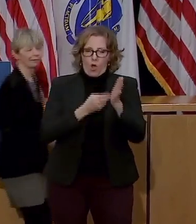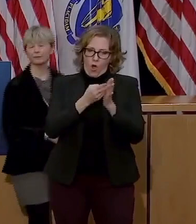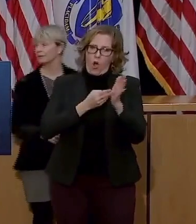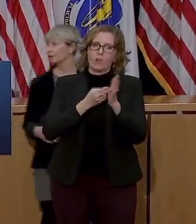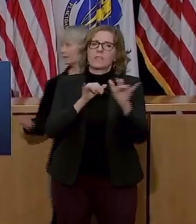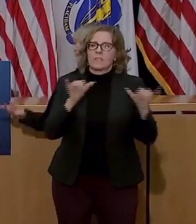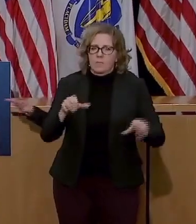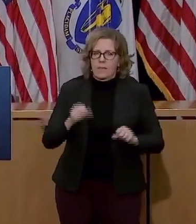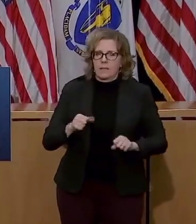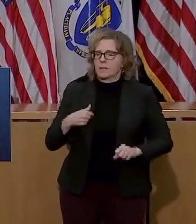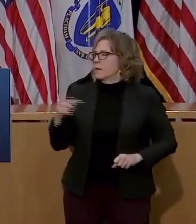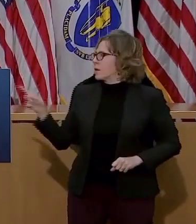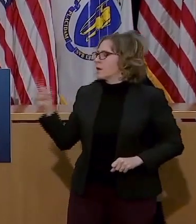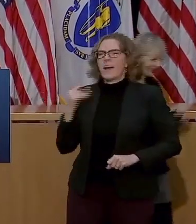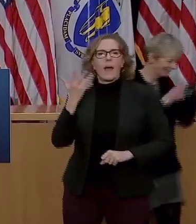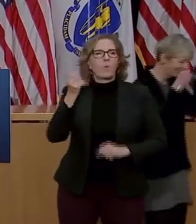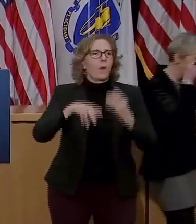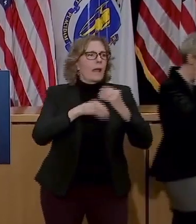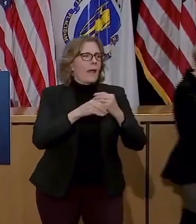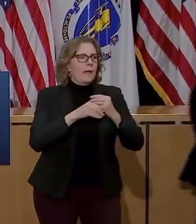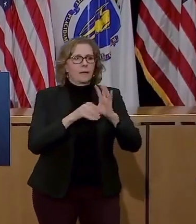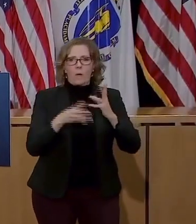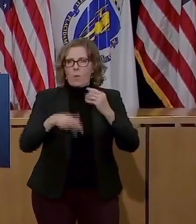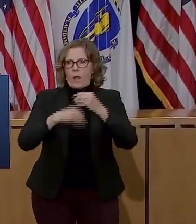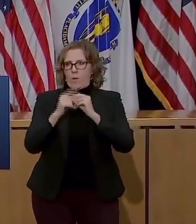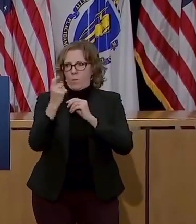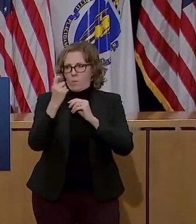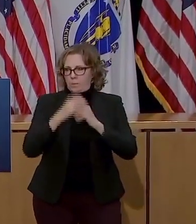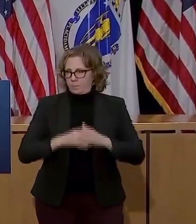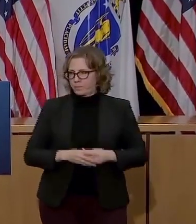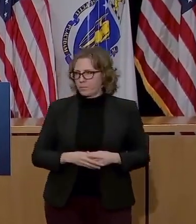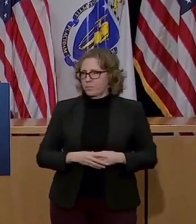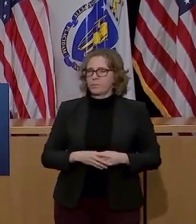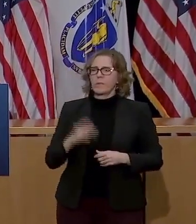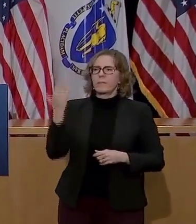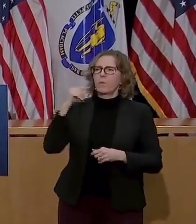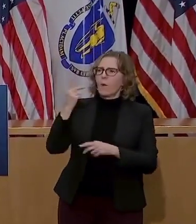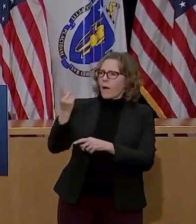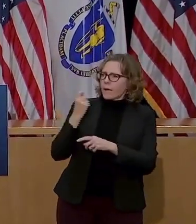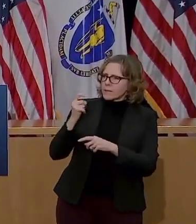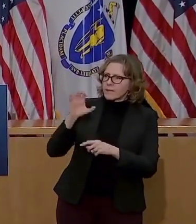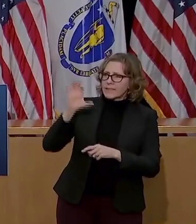to the CDC? Can I just speak to the difference between the CDC data